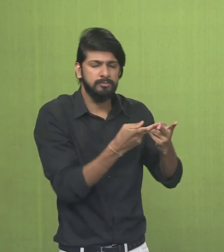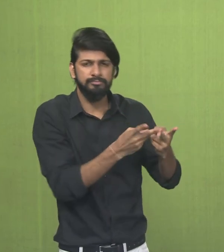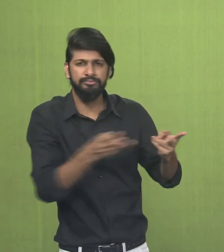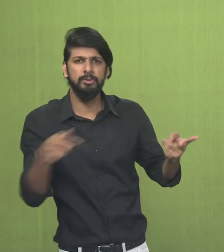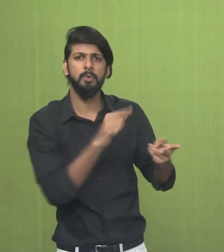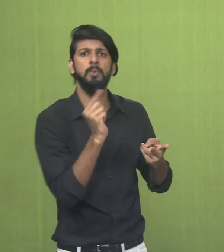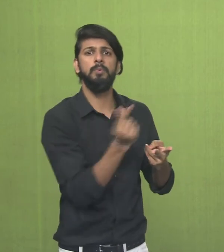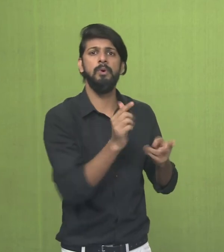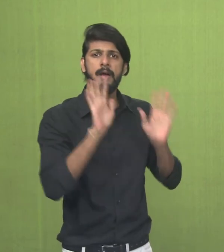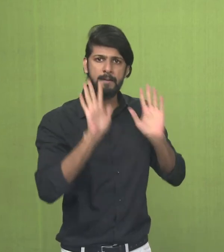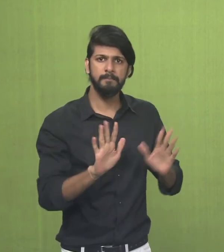cotton,